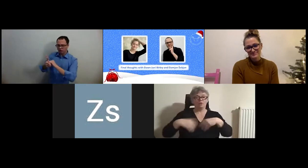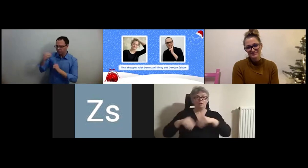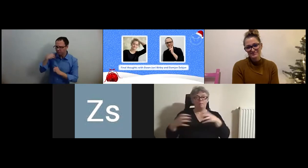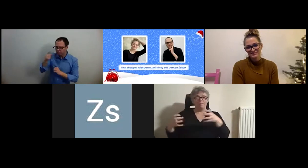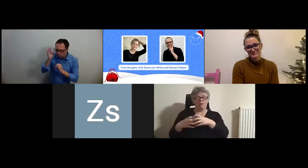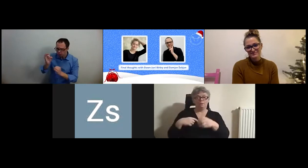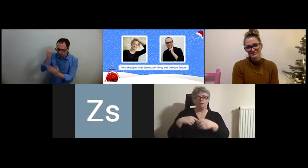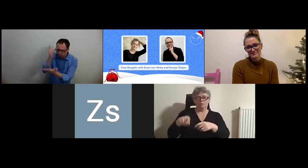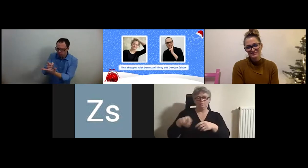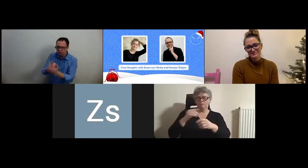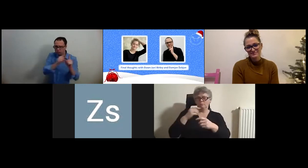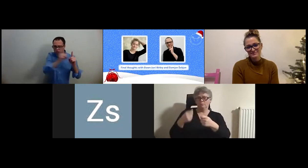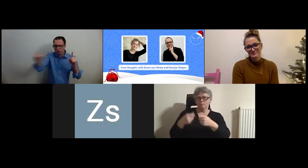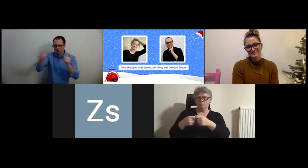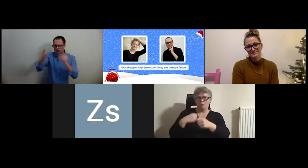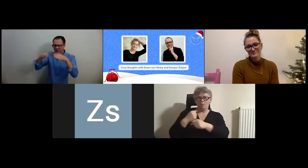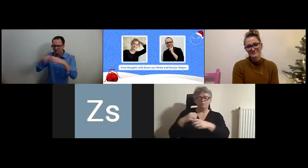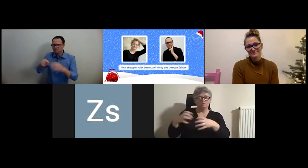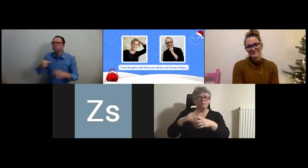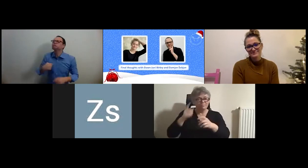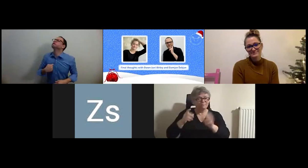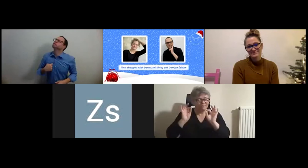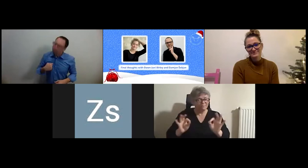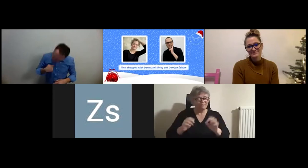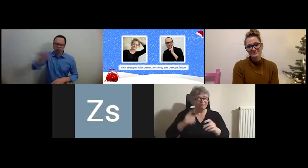all people, trying to pull this team together.